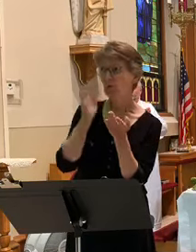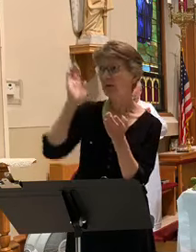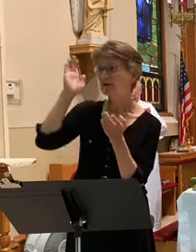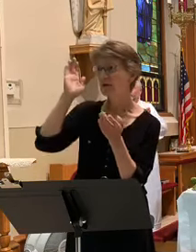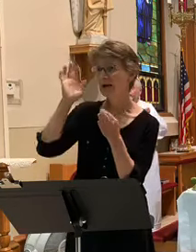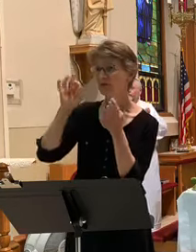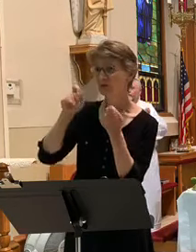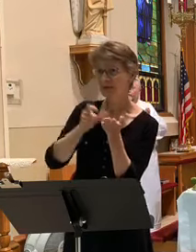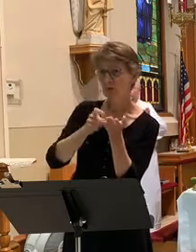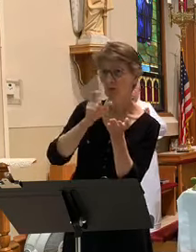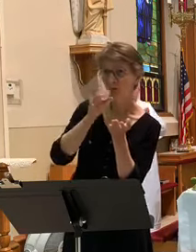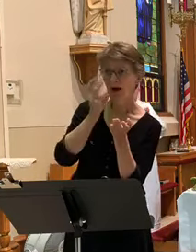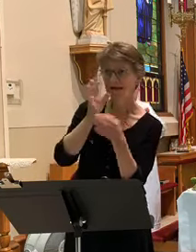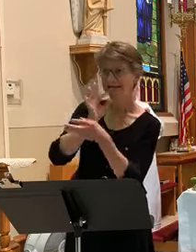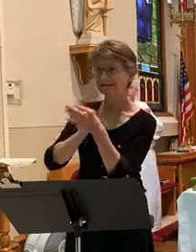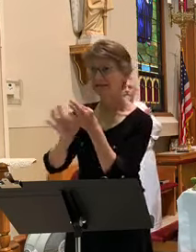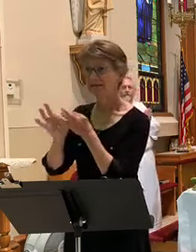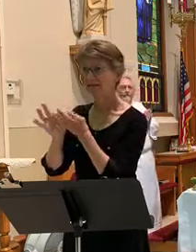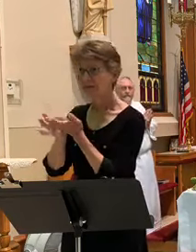high.